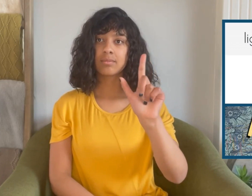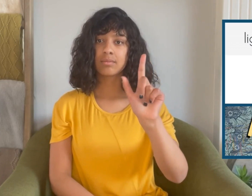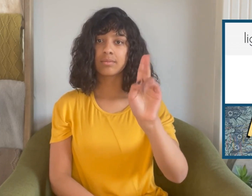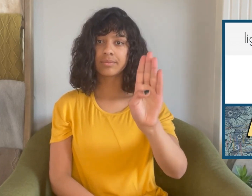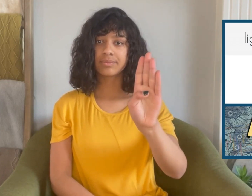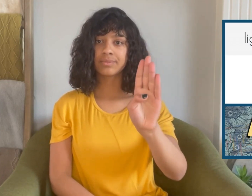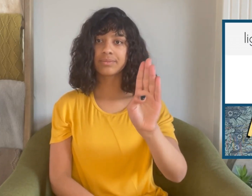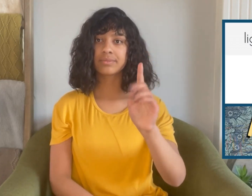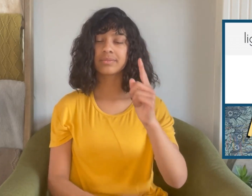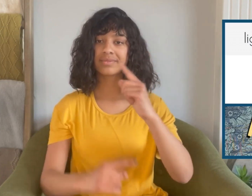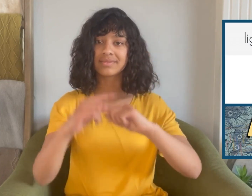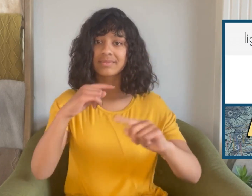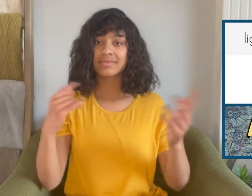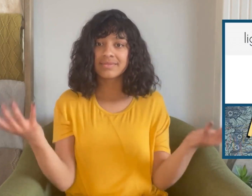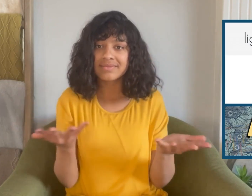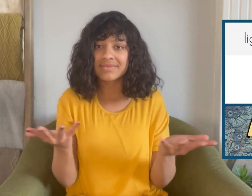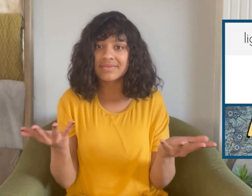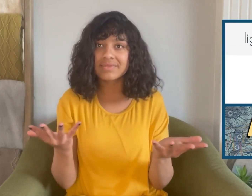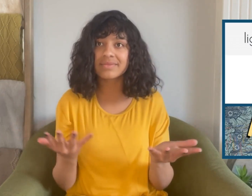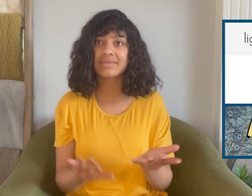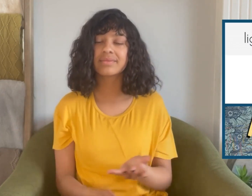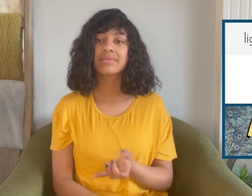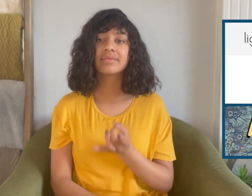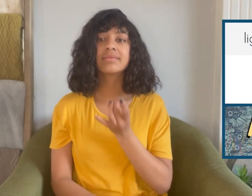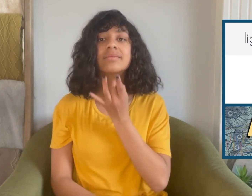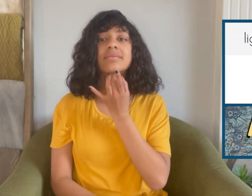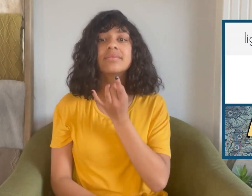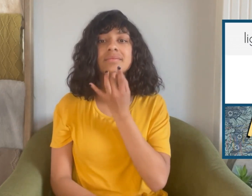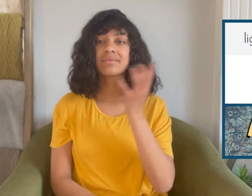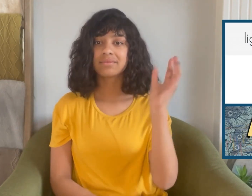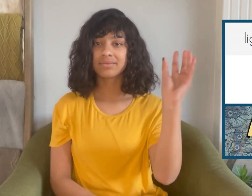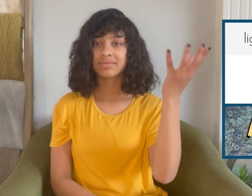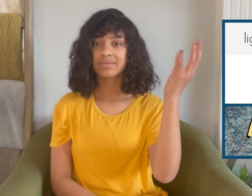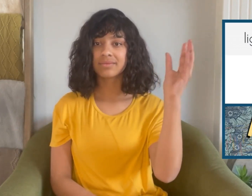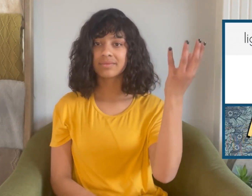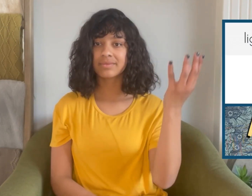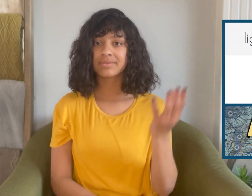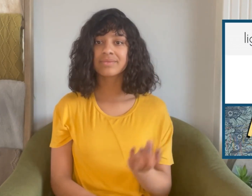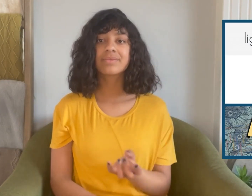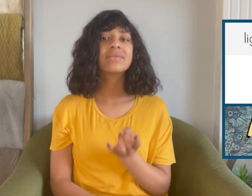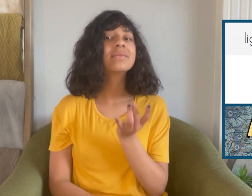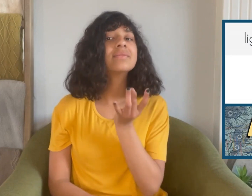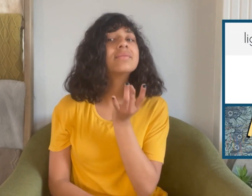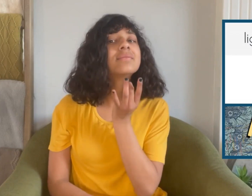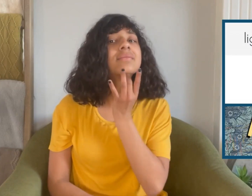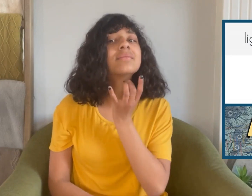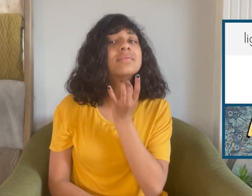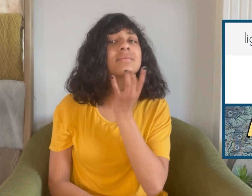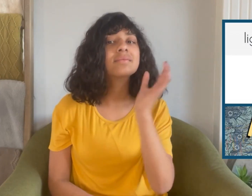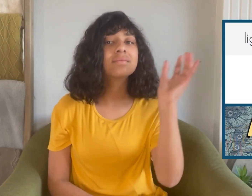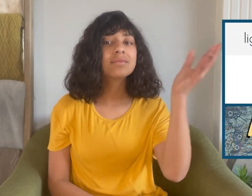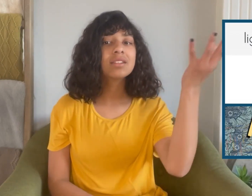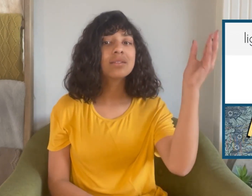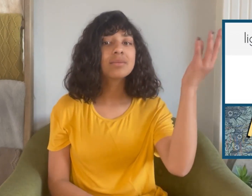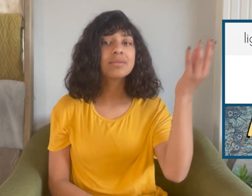is signed light bulb, light bulb.